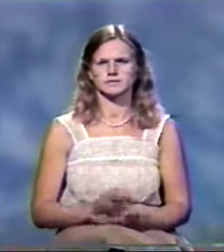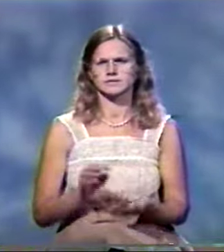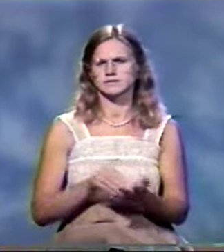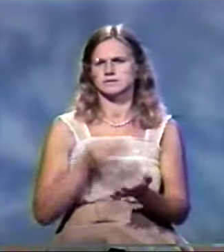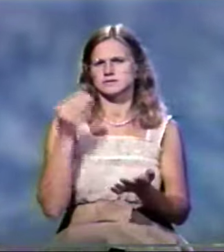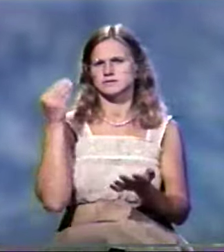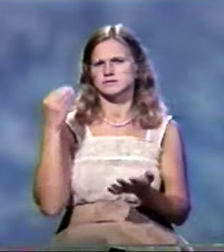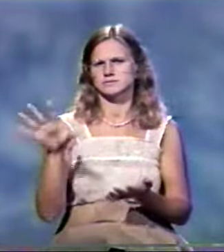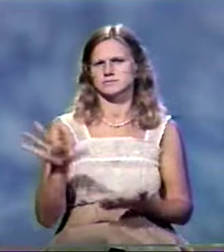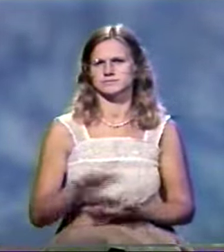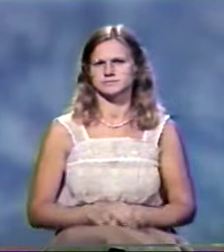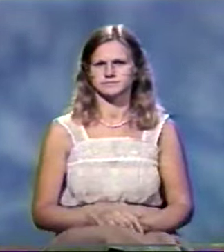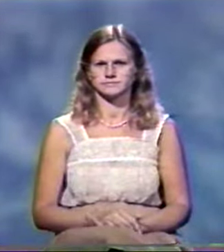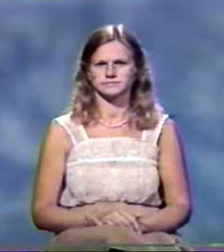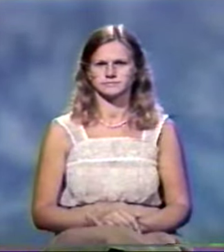Expensive.